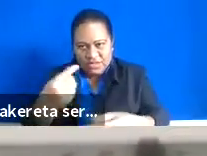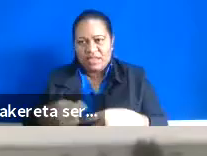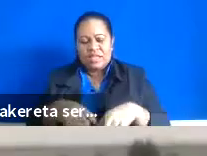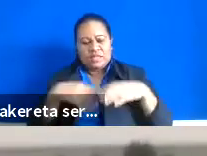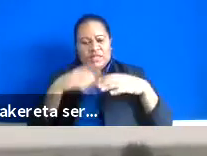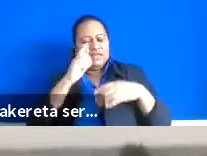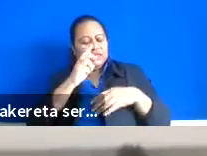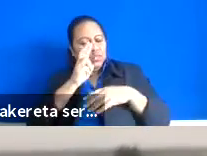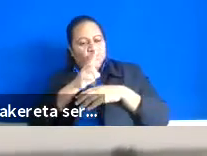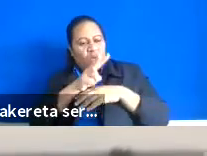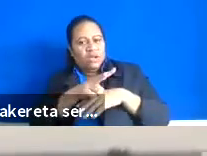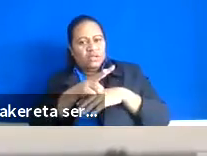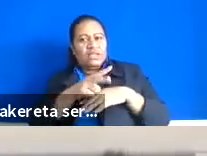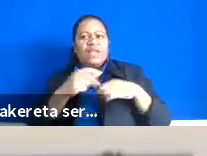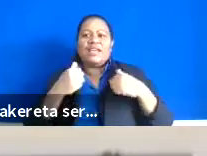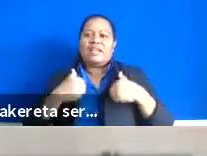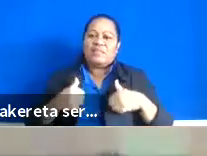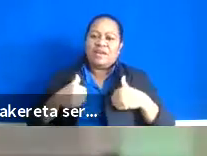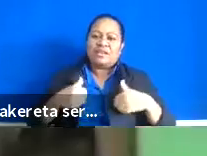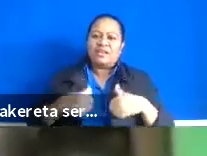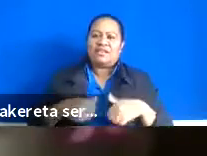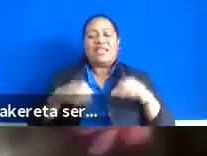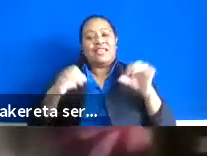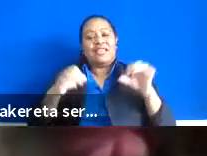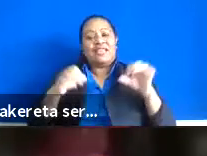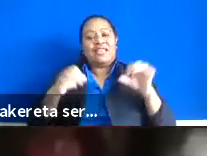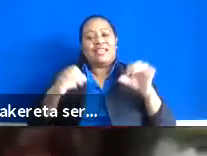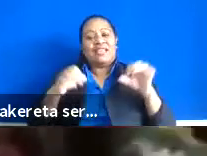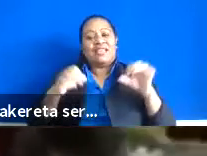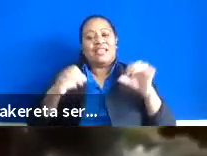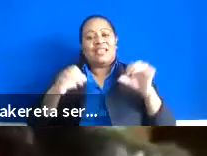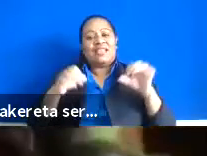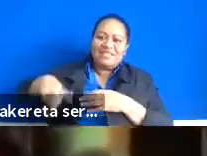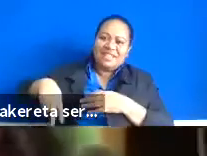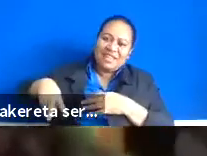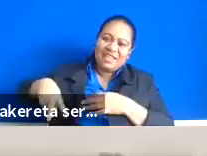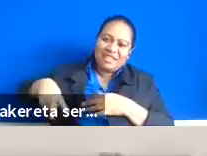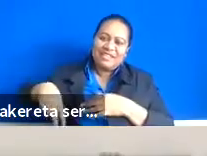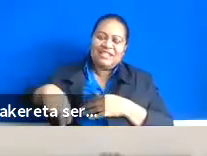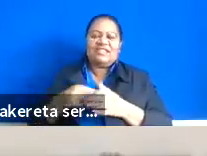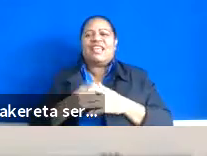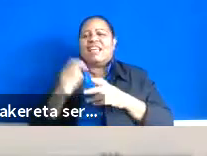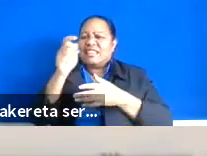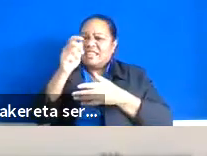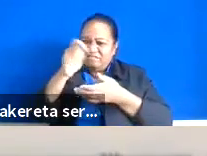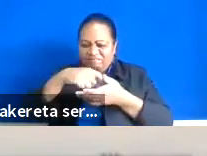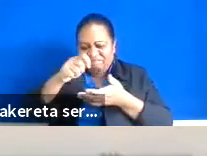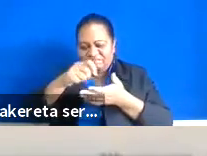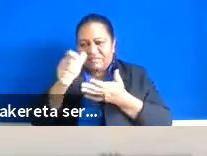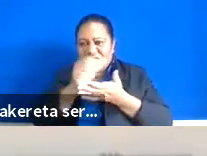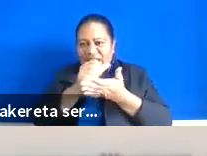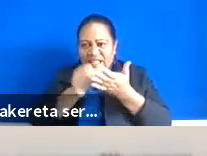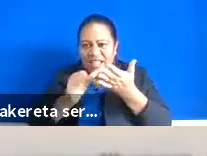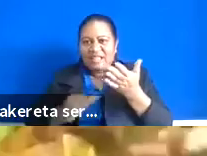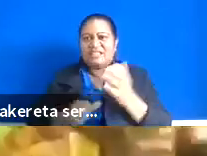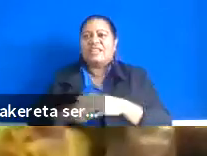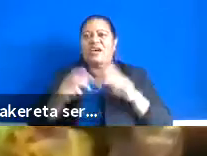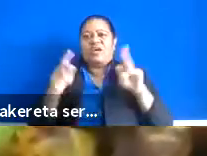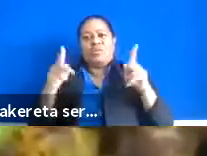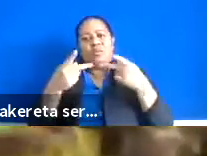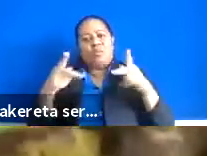in the forms of songs, dances, artwork, poetry, rituals, and